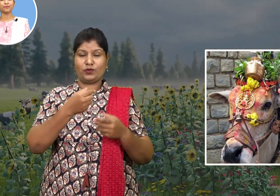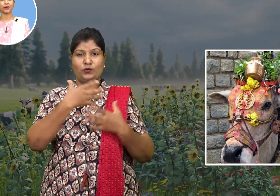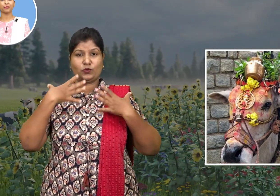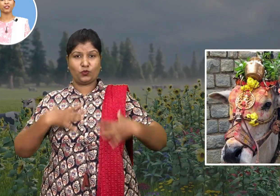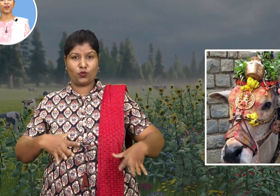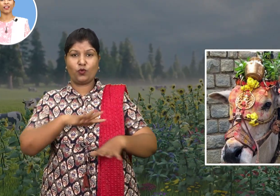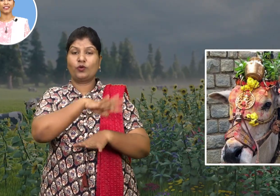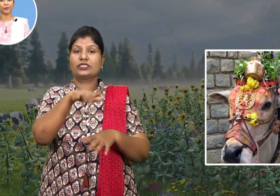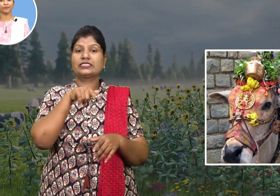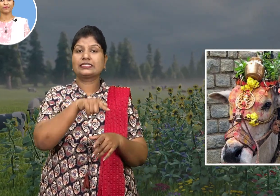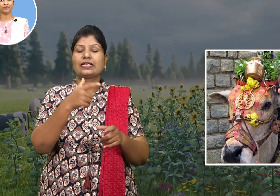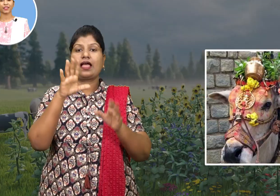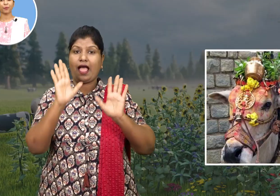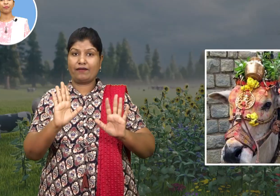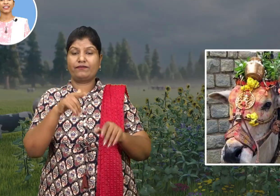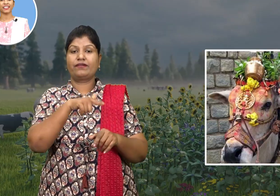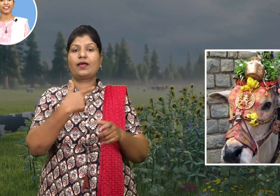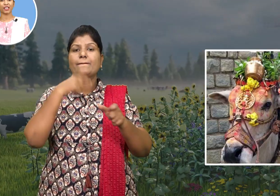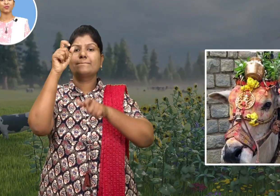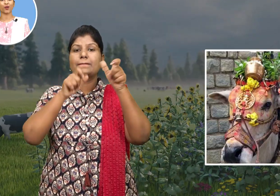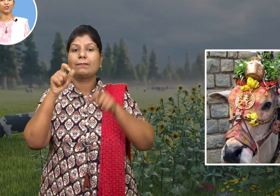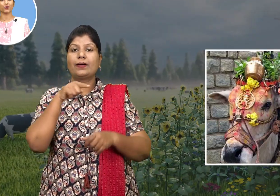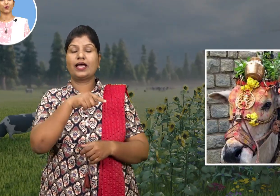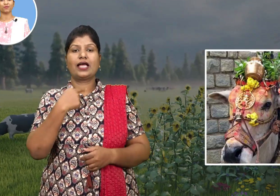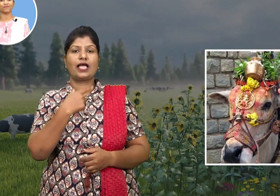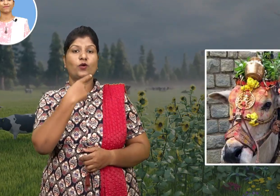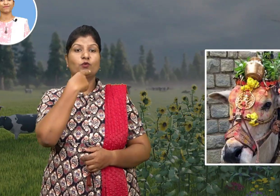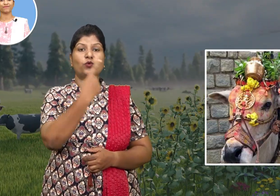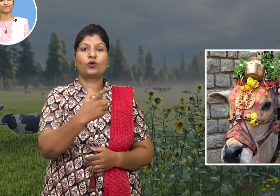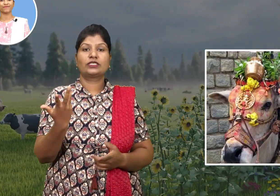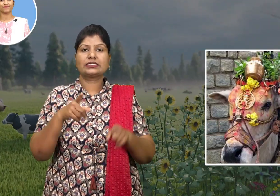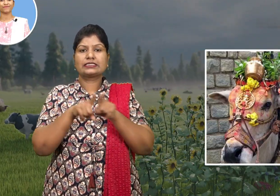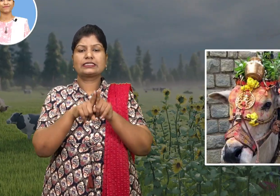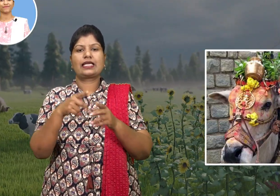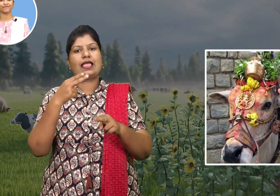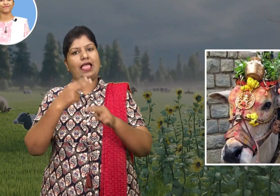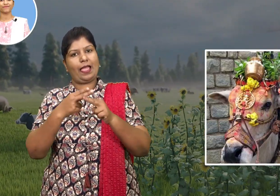and some people call them by their names also.